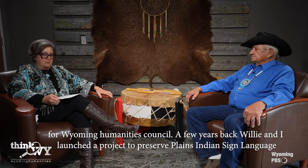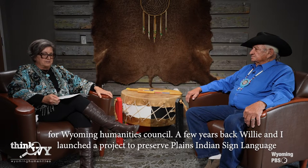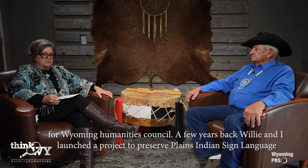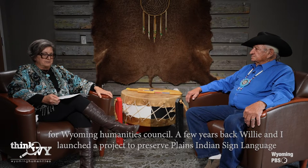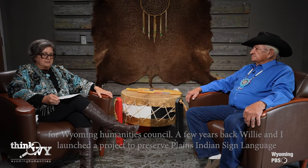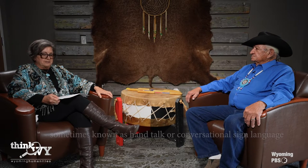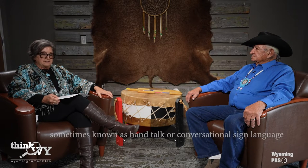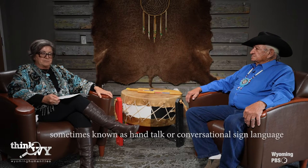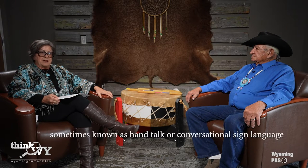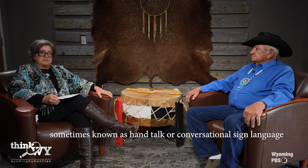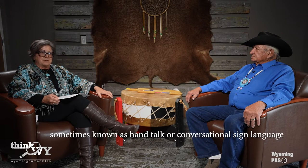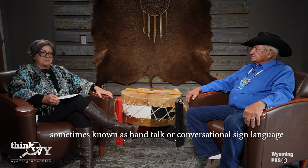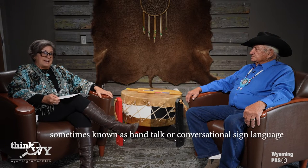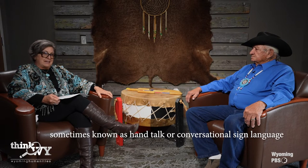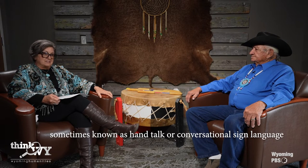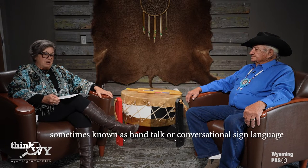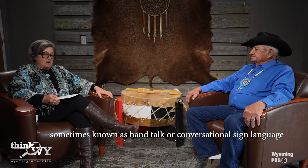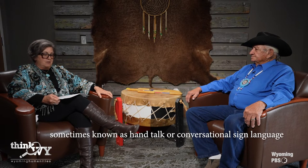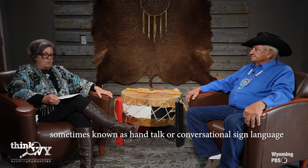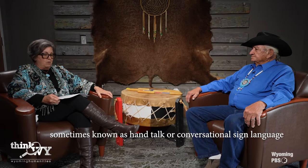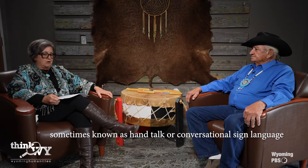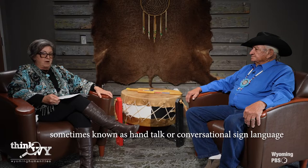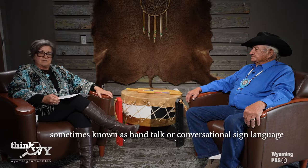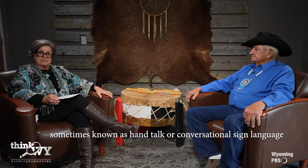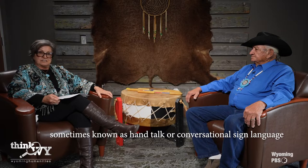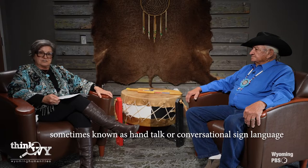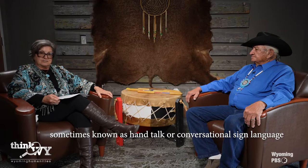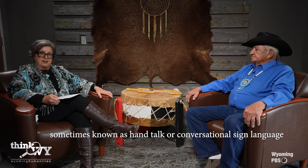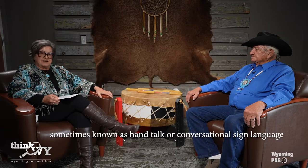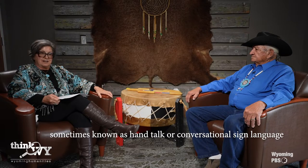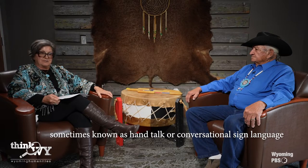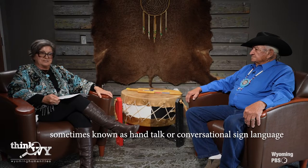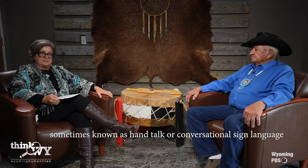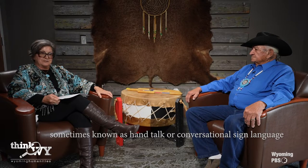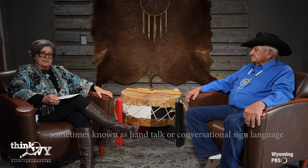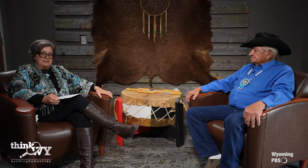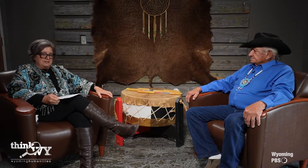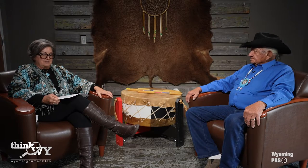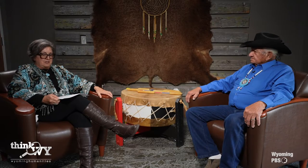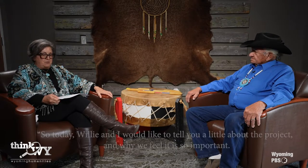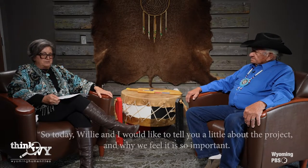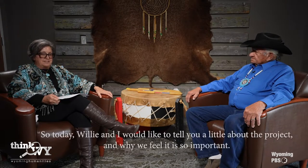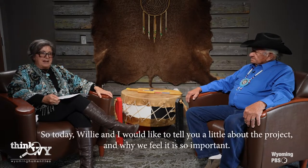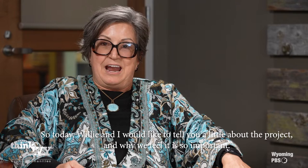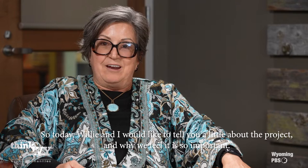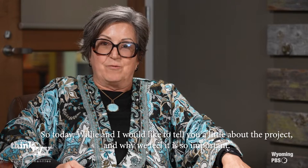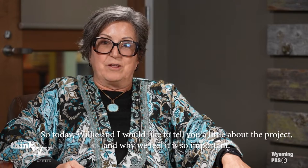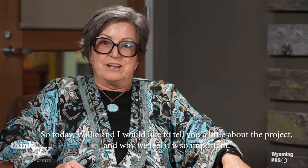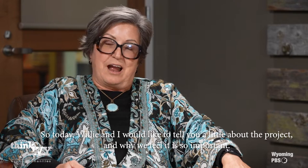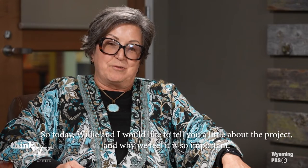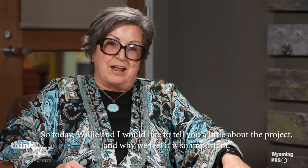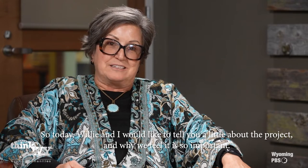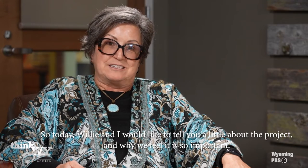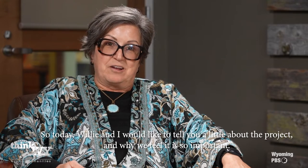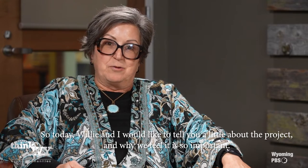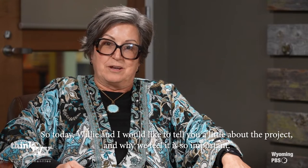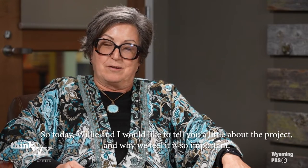Language, sometimes known as hand talk or conversational sign language. So today, Willie and I would like to tell you a little bit